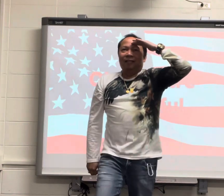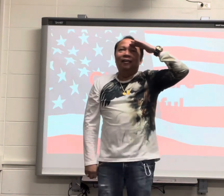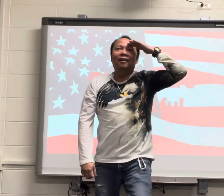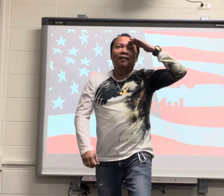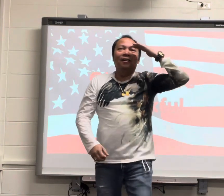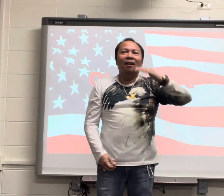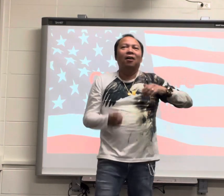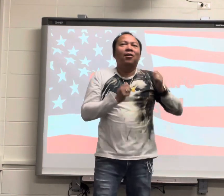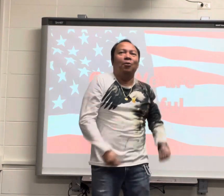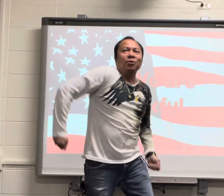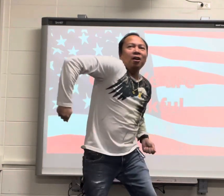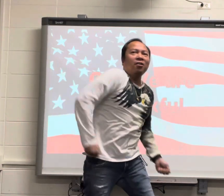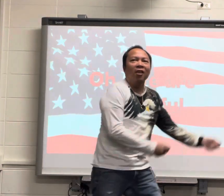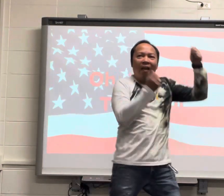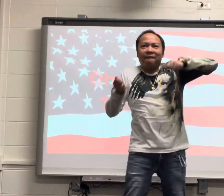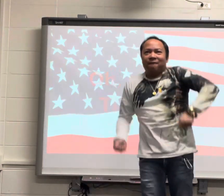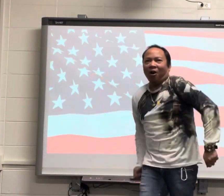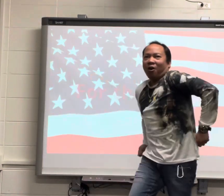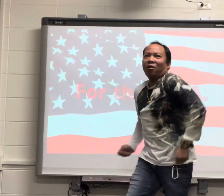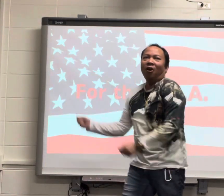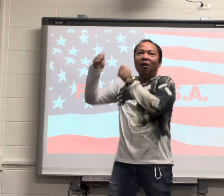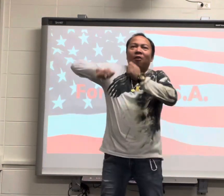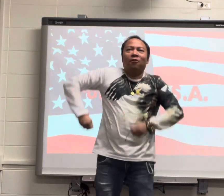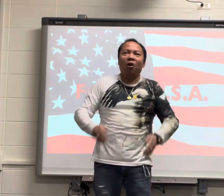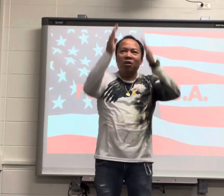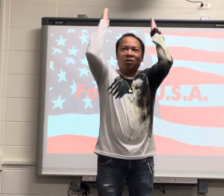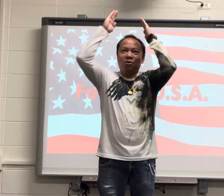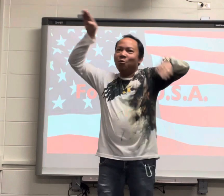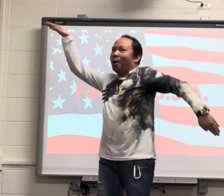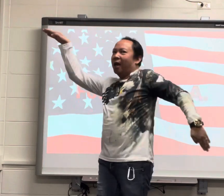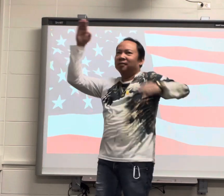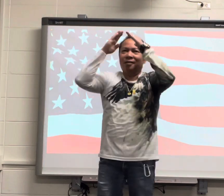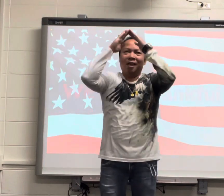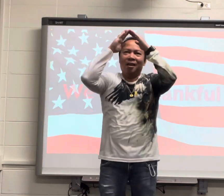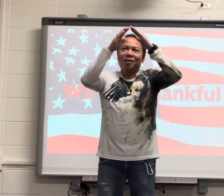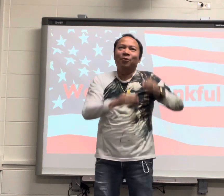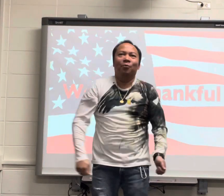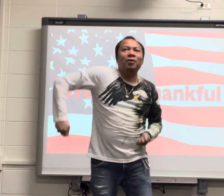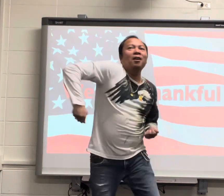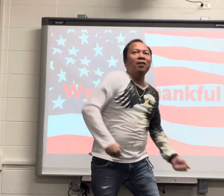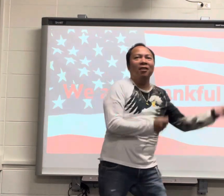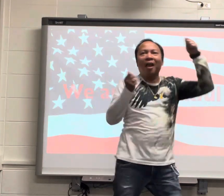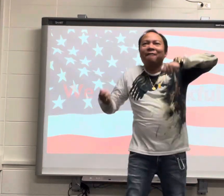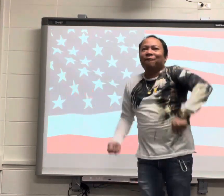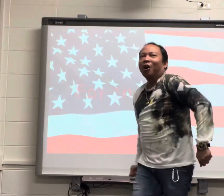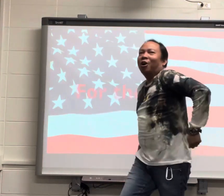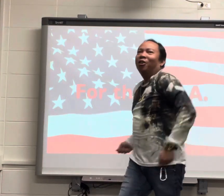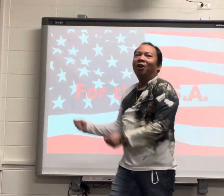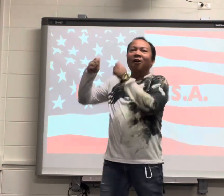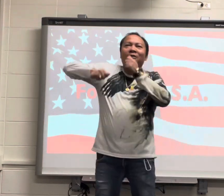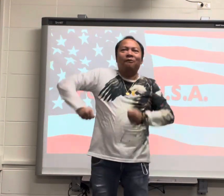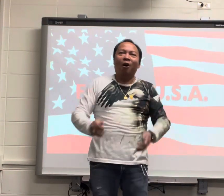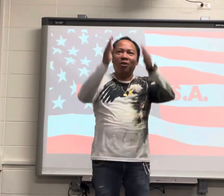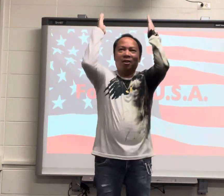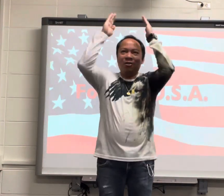yeah oh we are thankful you are the USA we are thankful who are the